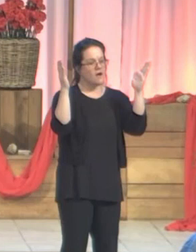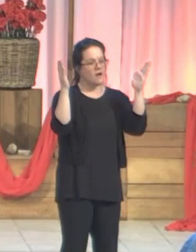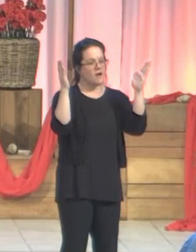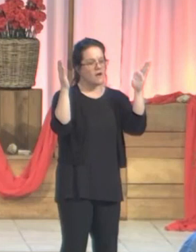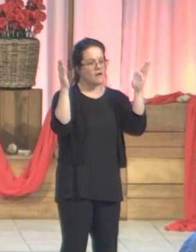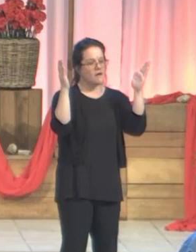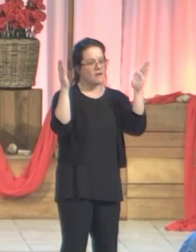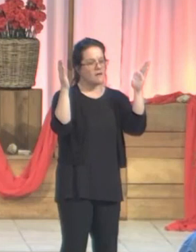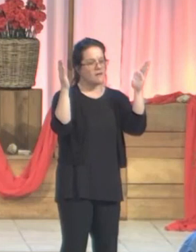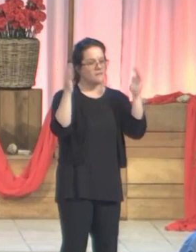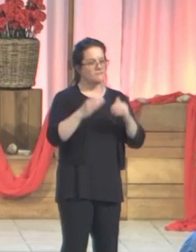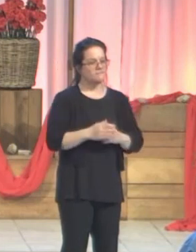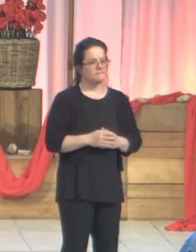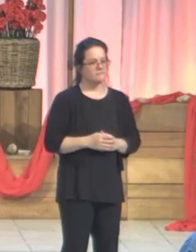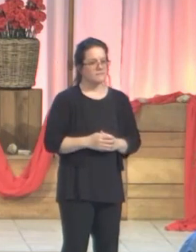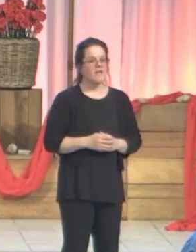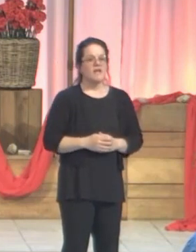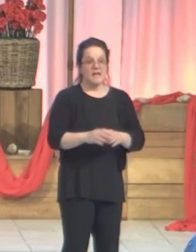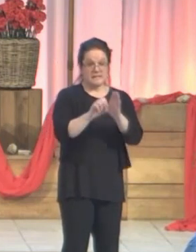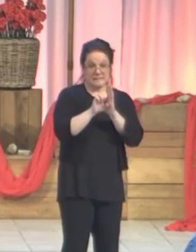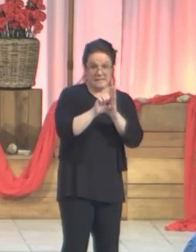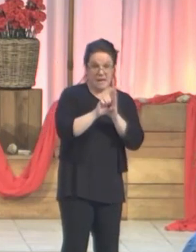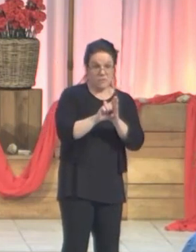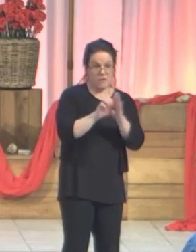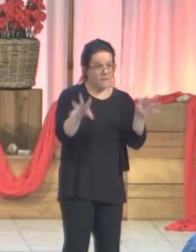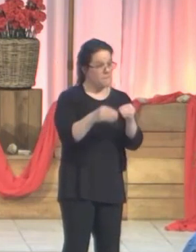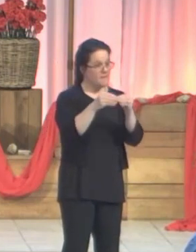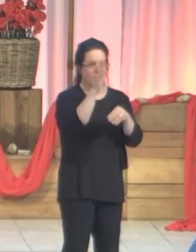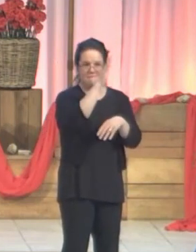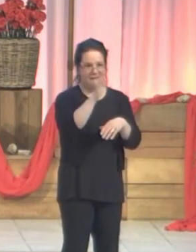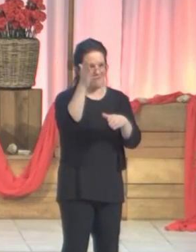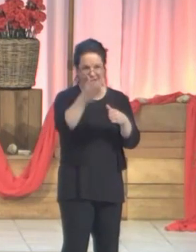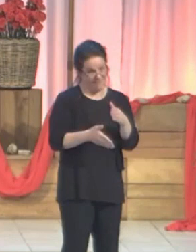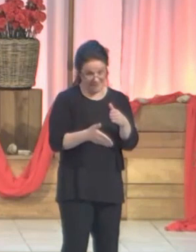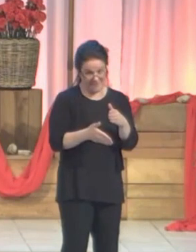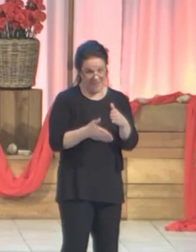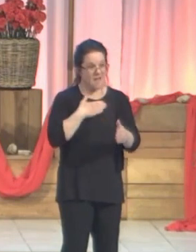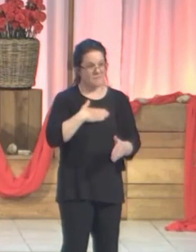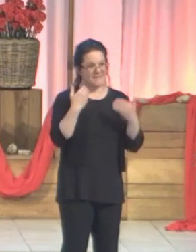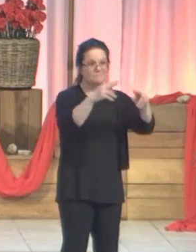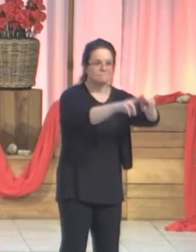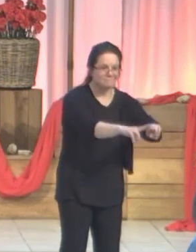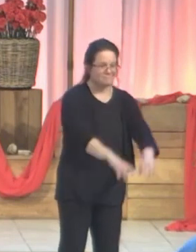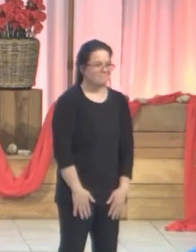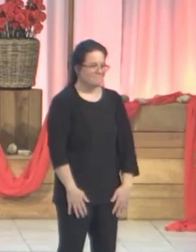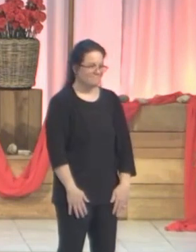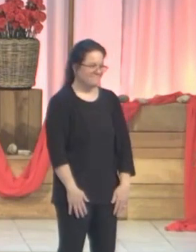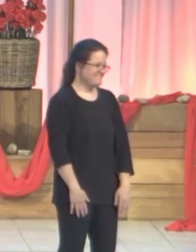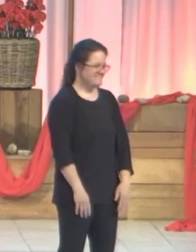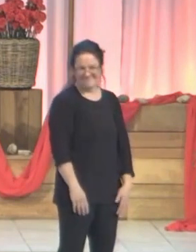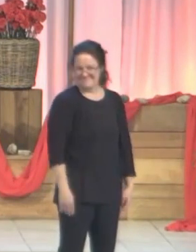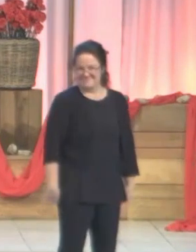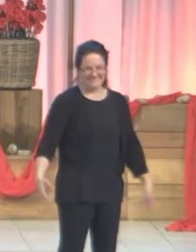They just make up their own prayers. And as an example that the Mass never ends, please be seated. That's